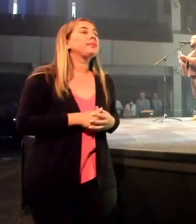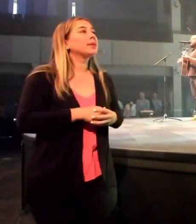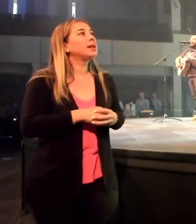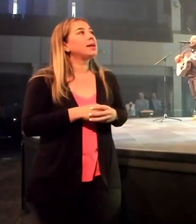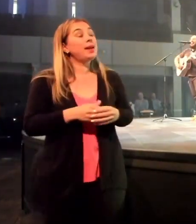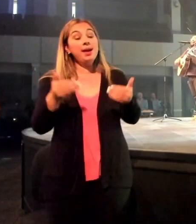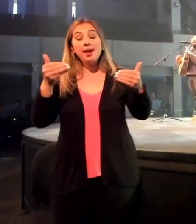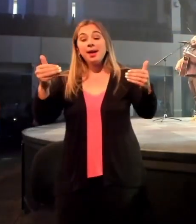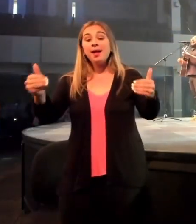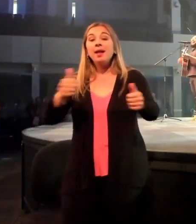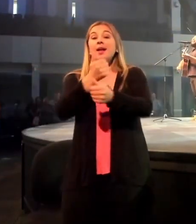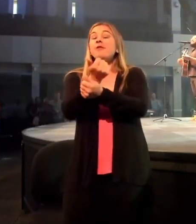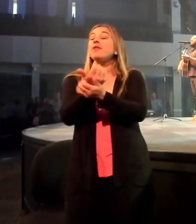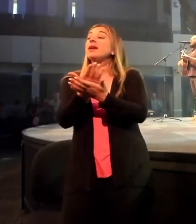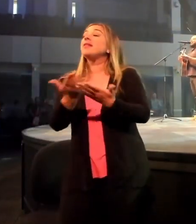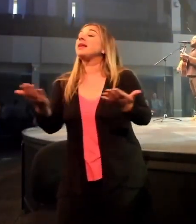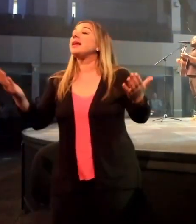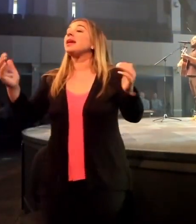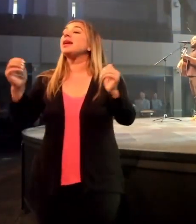So let